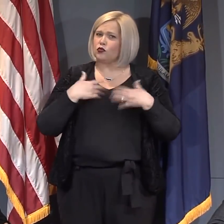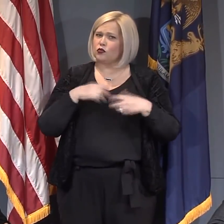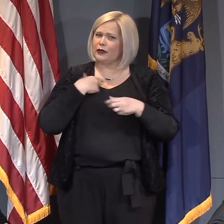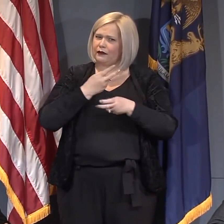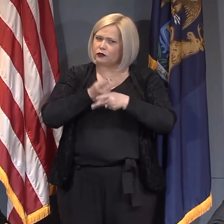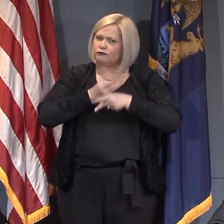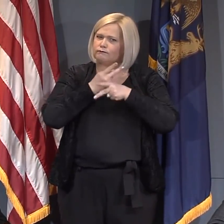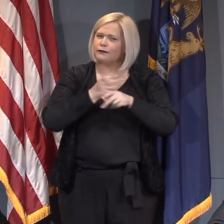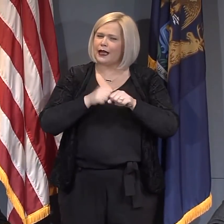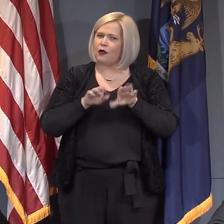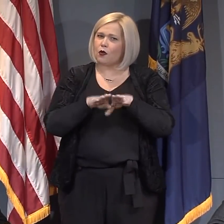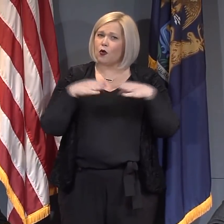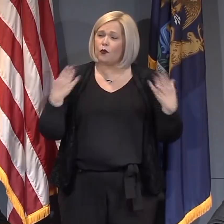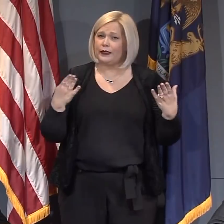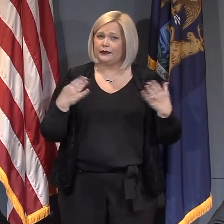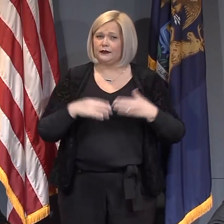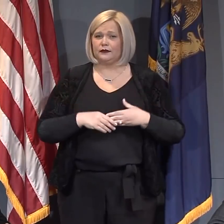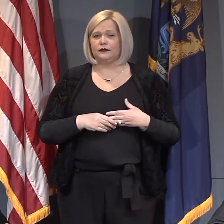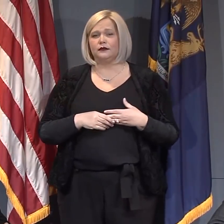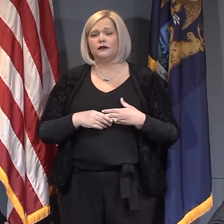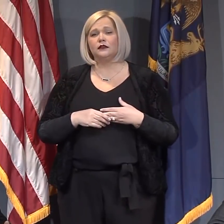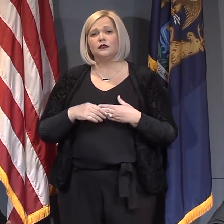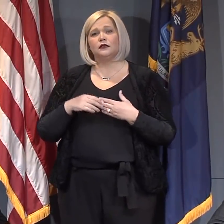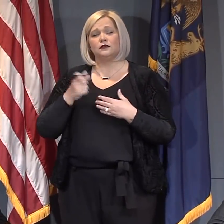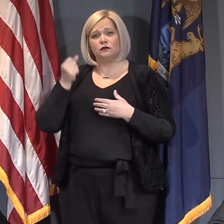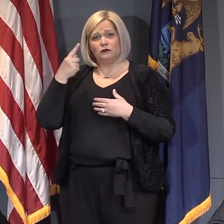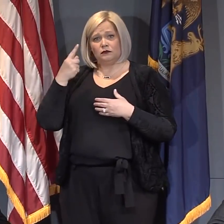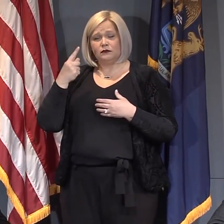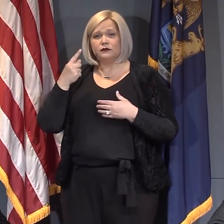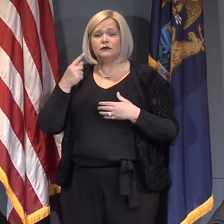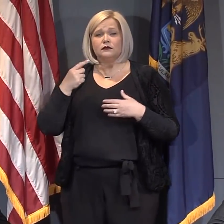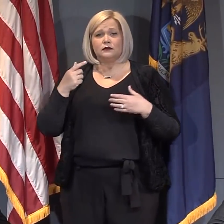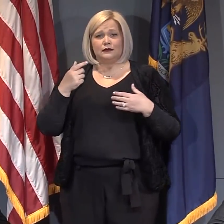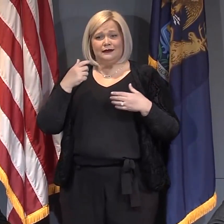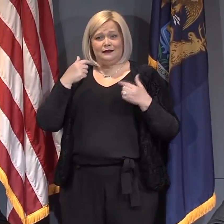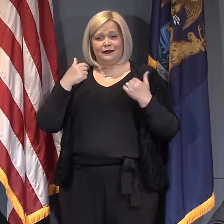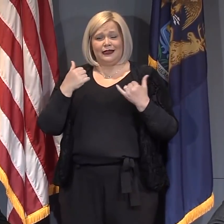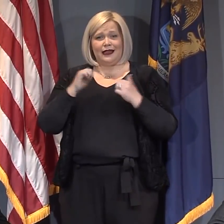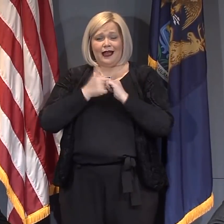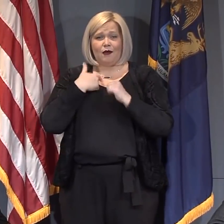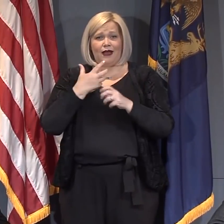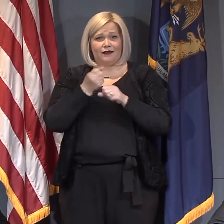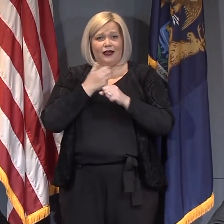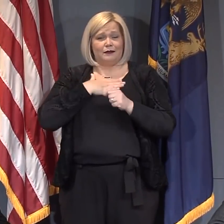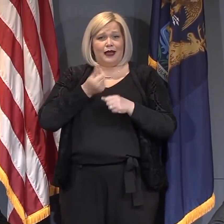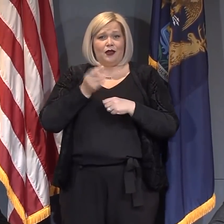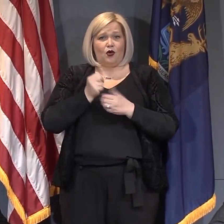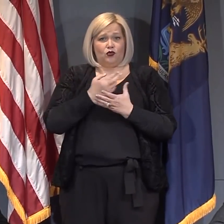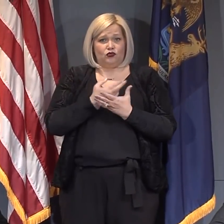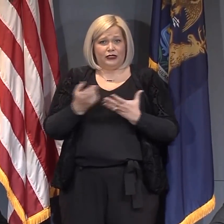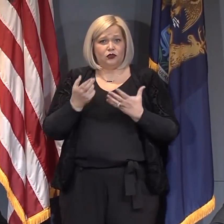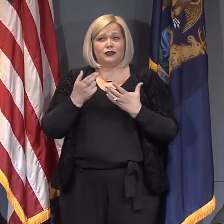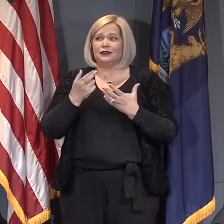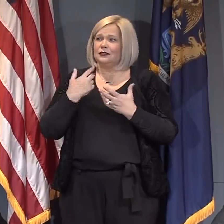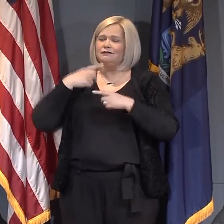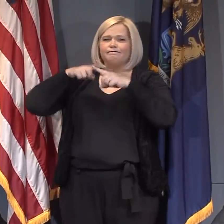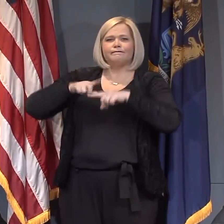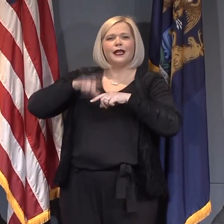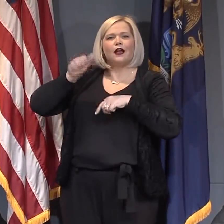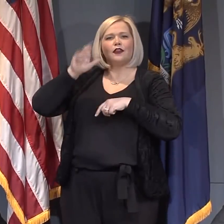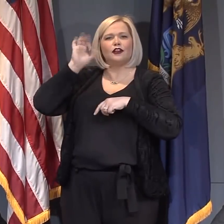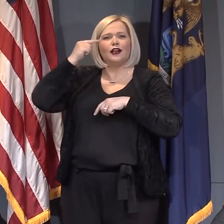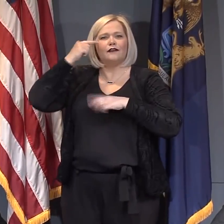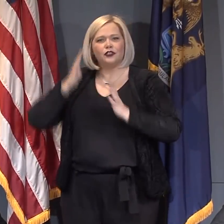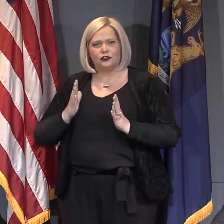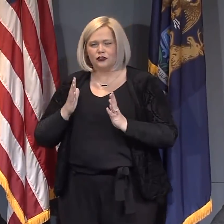the great supports that I've had in terms of having resources is in my fellow governors. We've shared